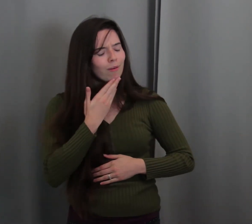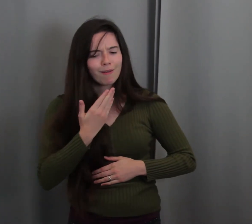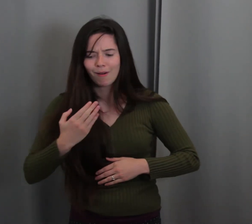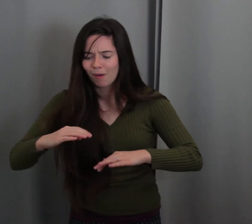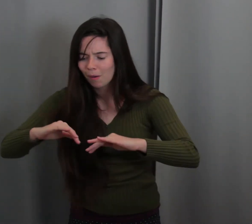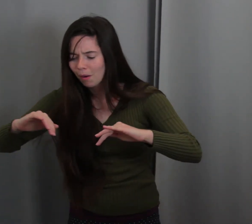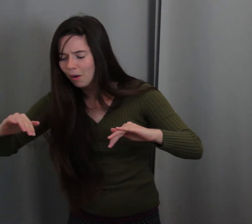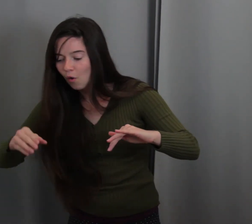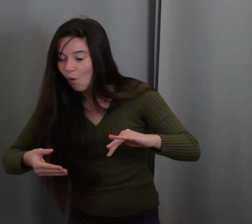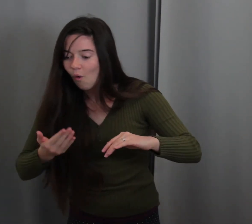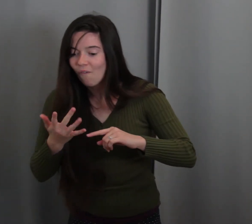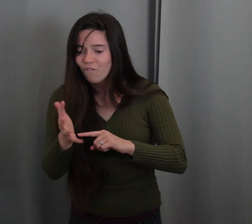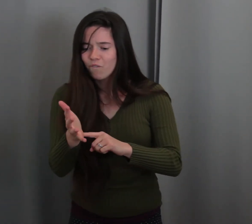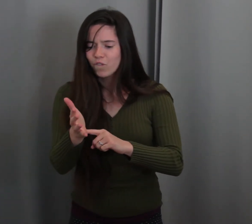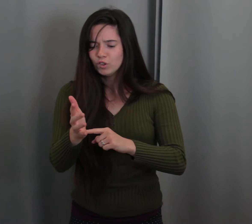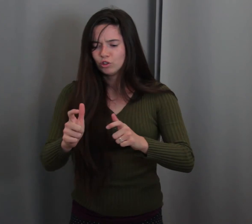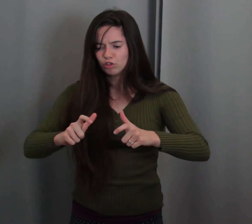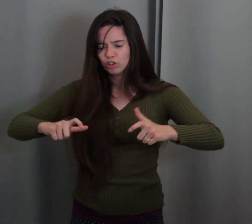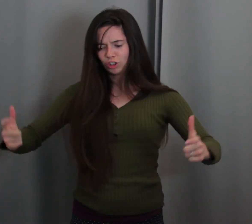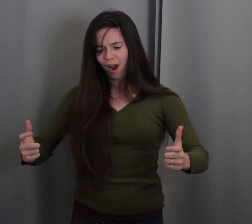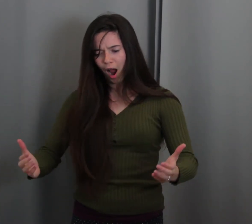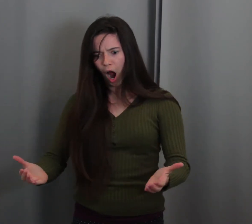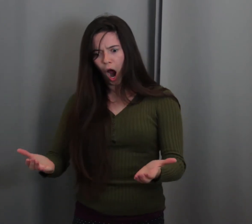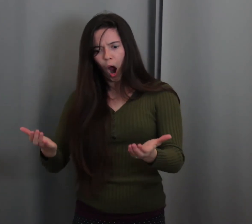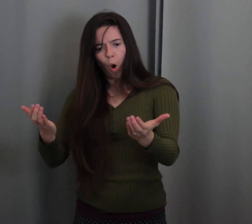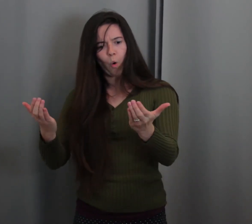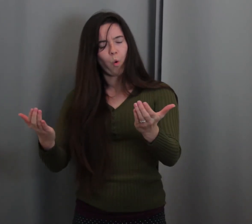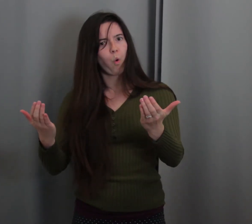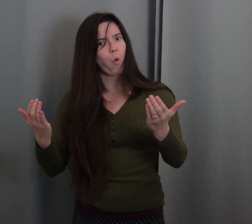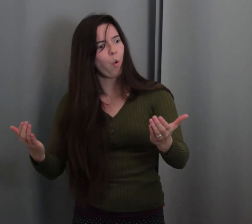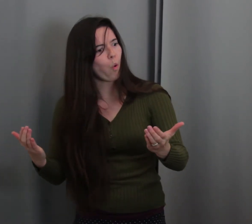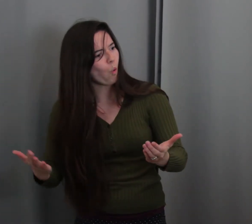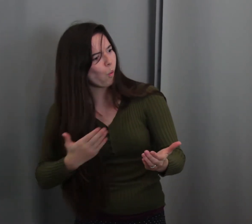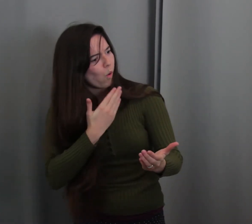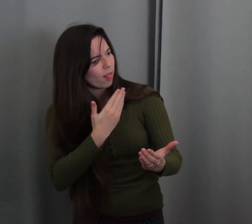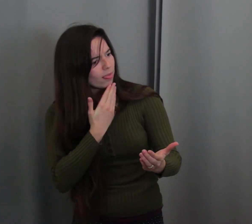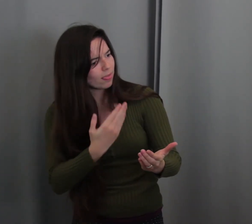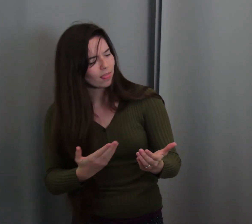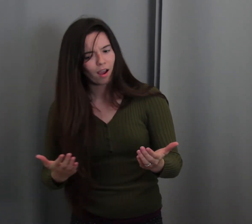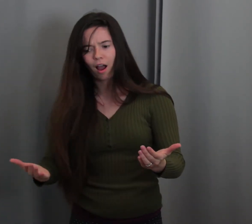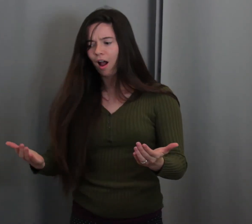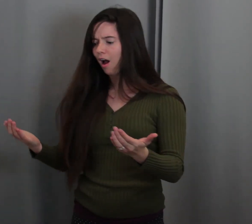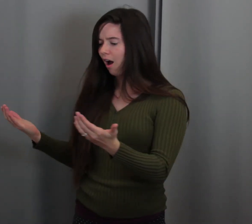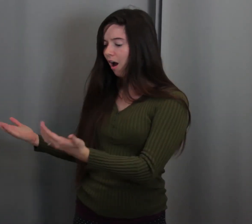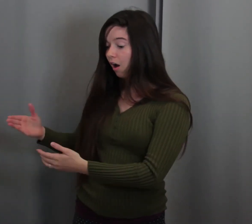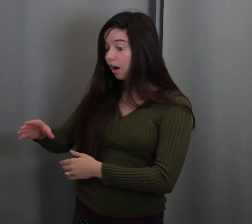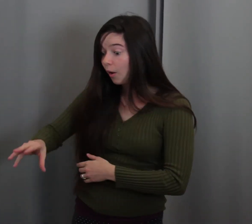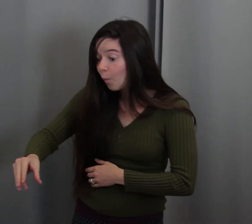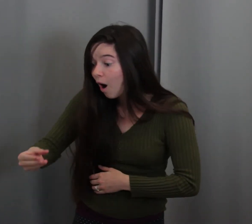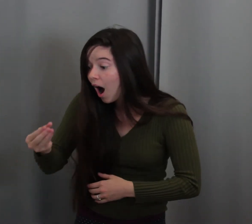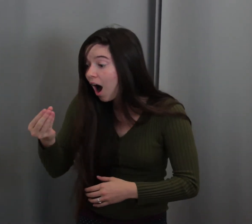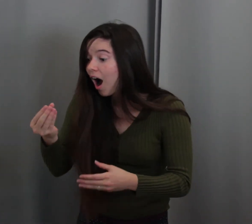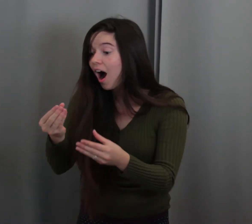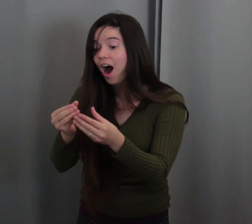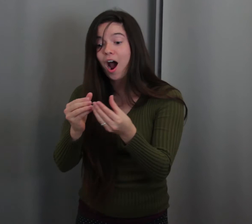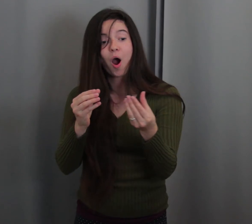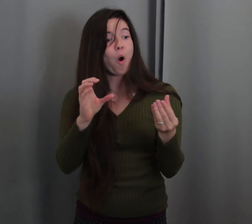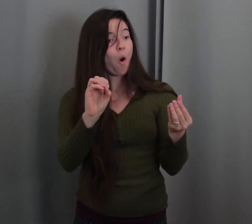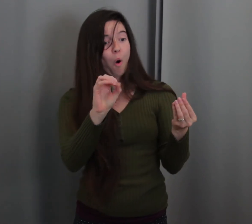I knew his bus left at 4 in the morning, and I wondered what time he had to get